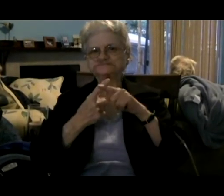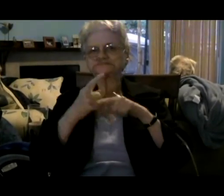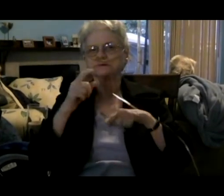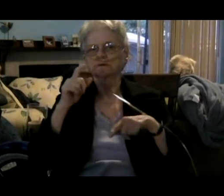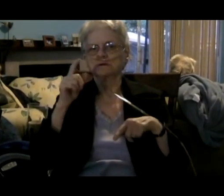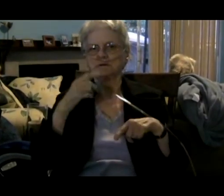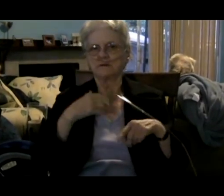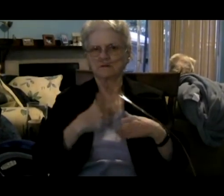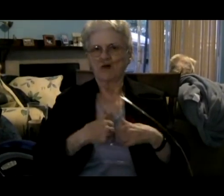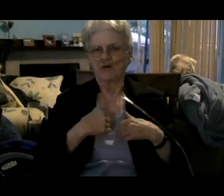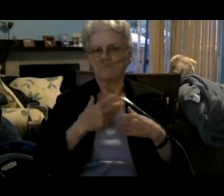But I got sick.